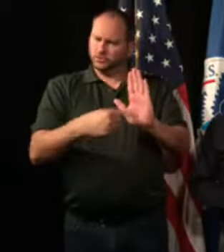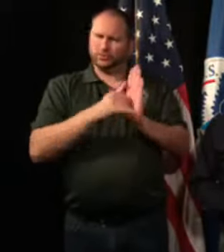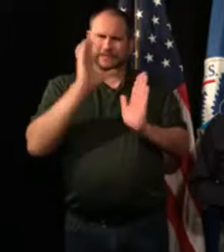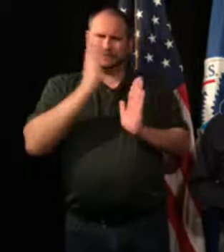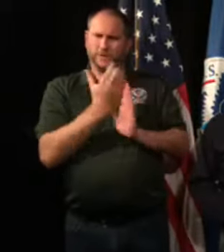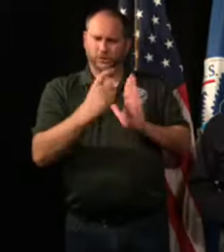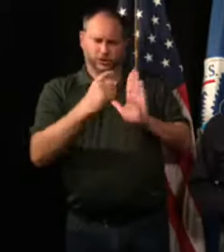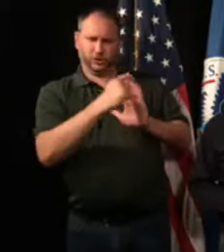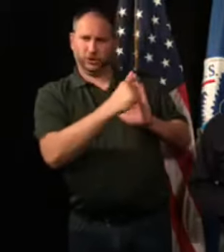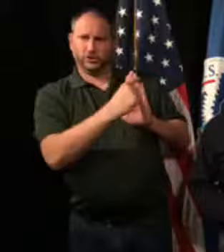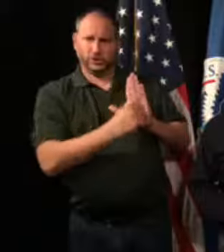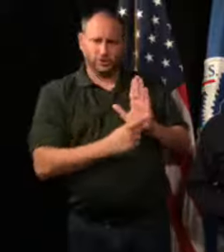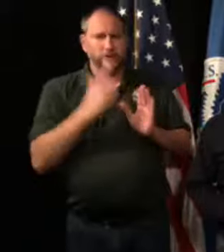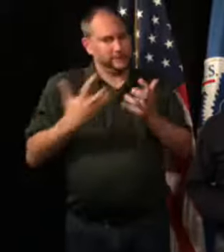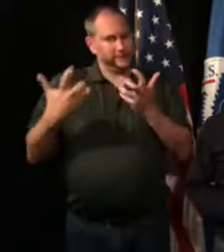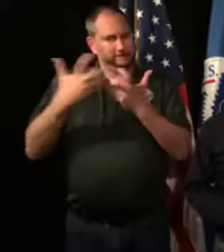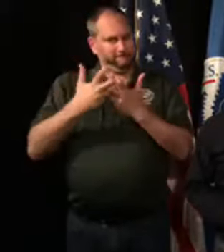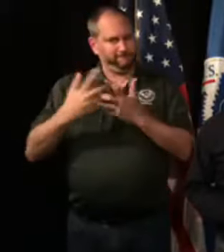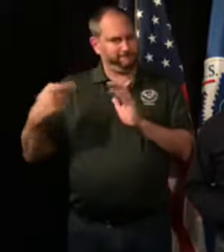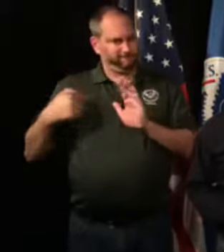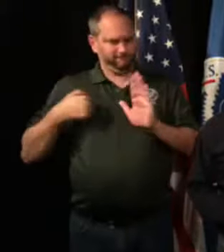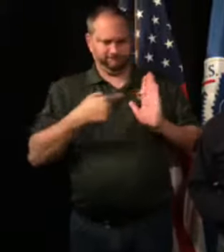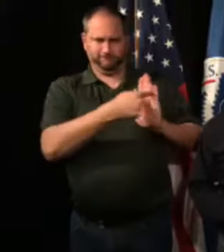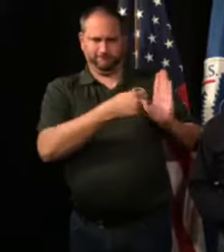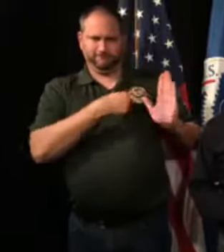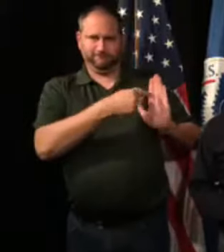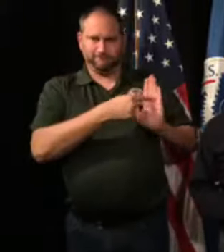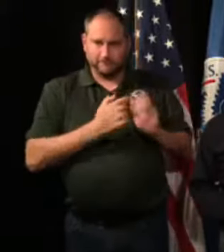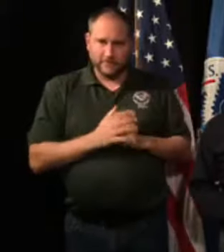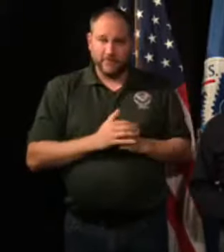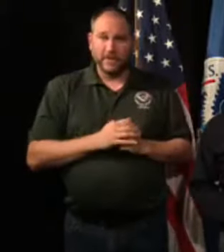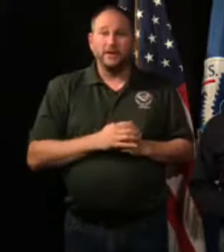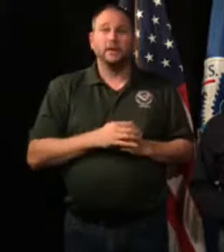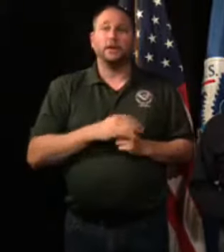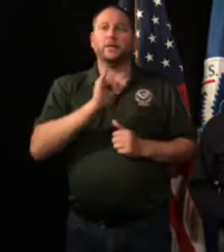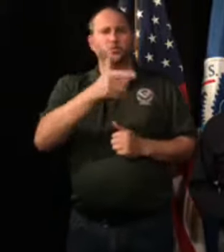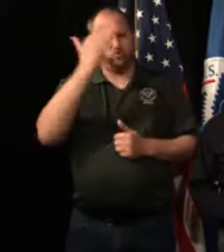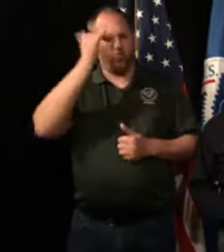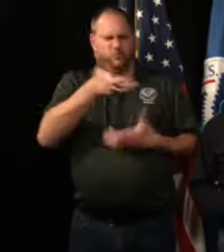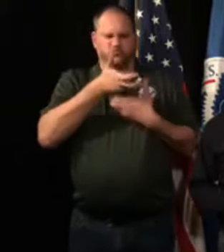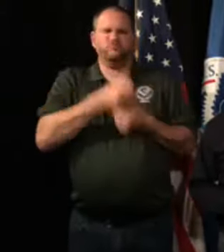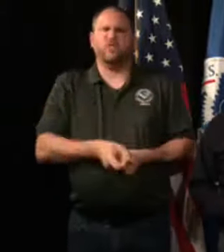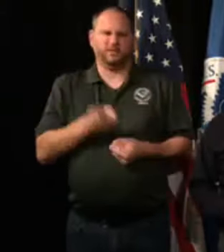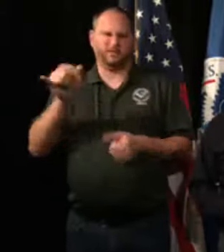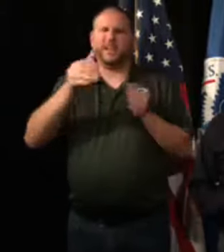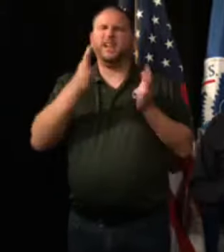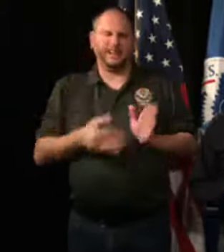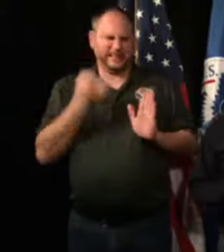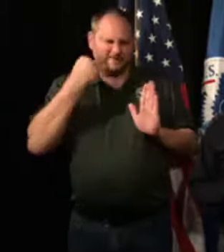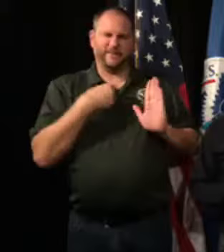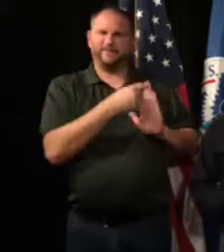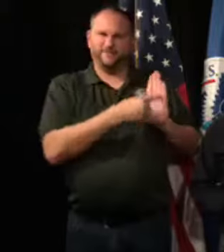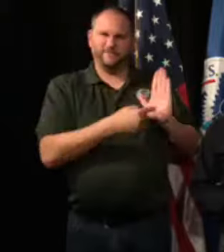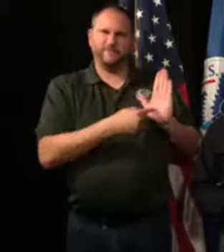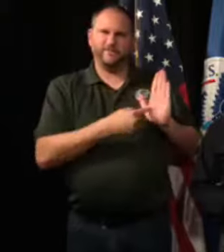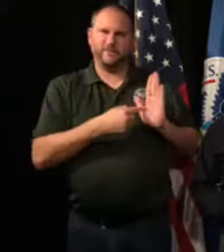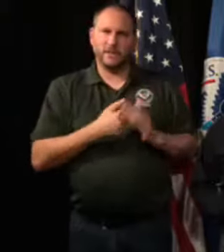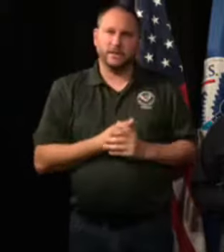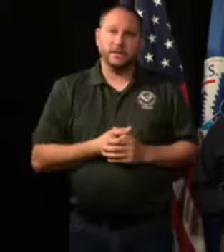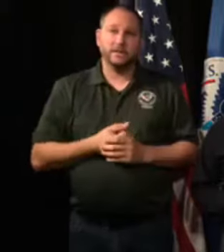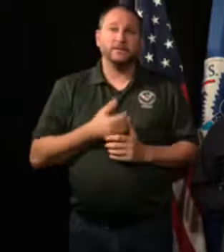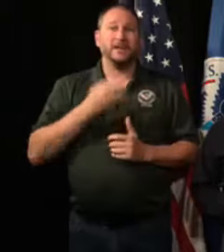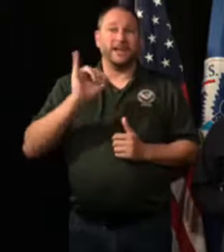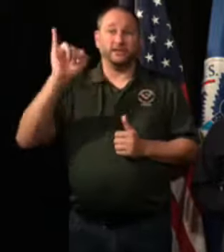You need to only rely on trusted advisors as you go through this process, and the adjuster needs